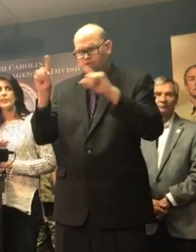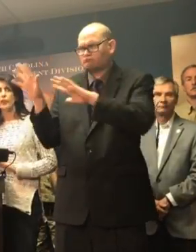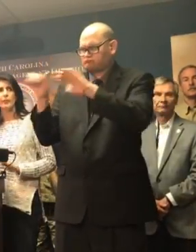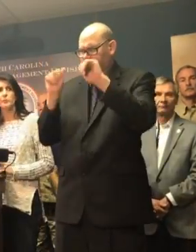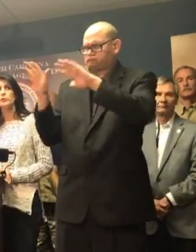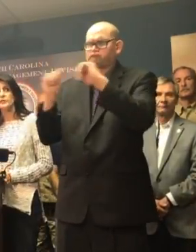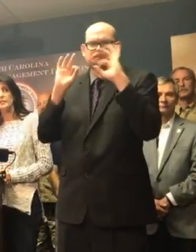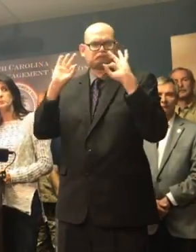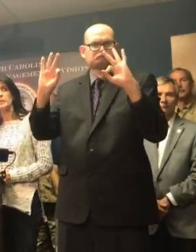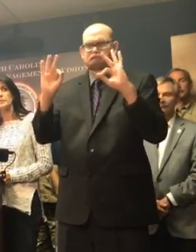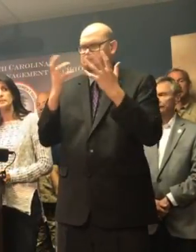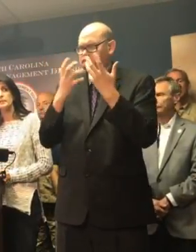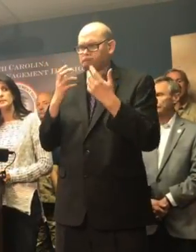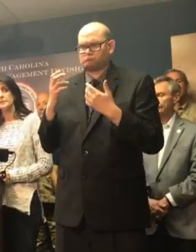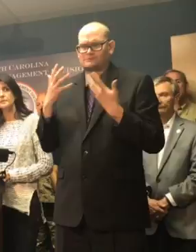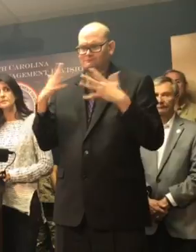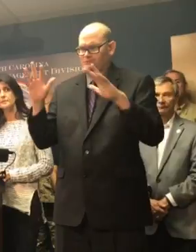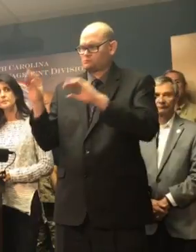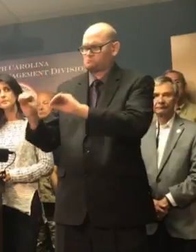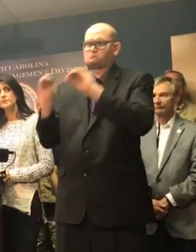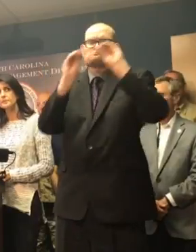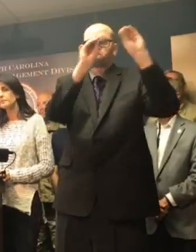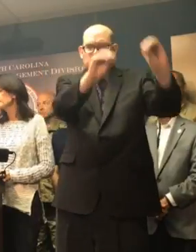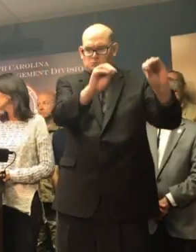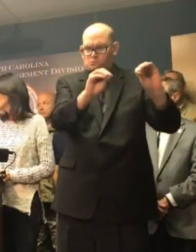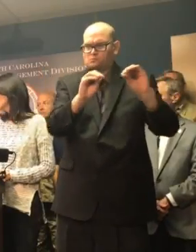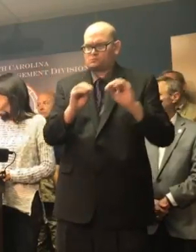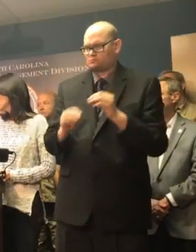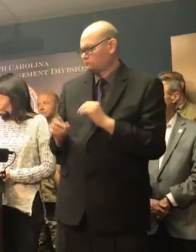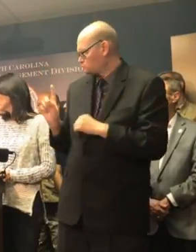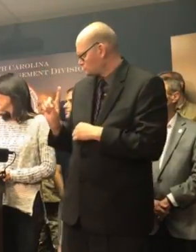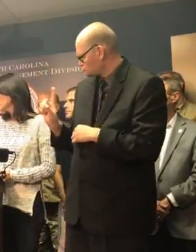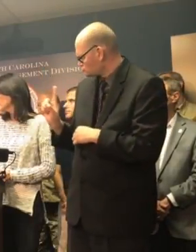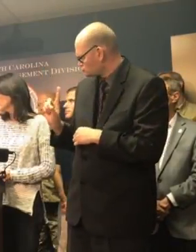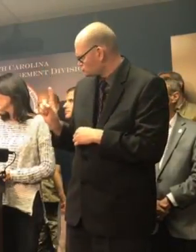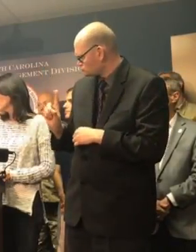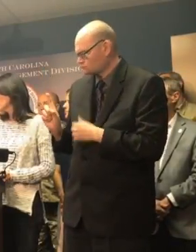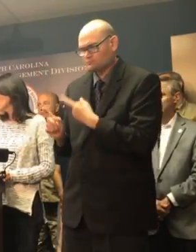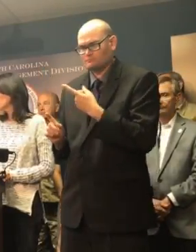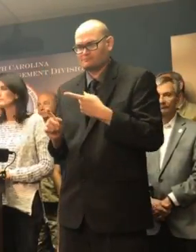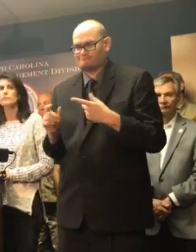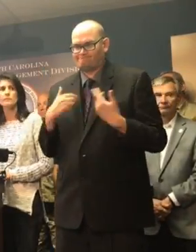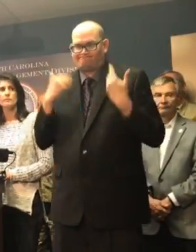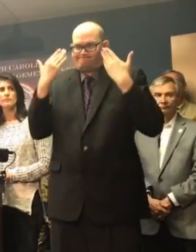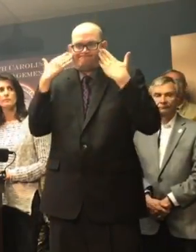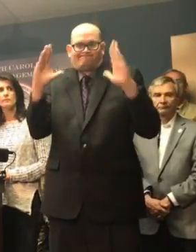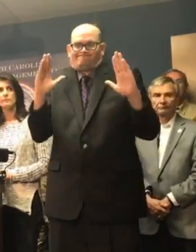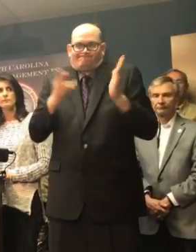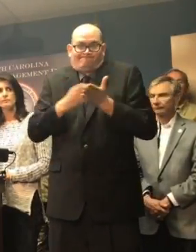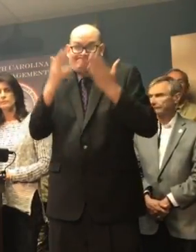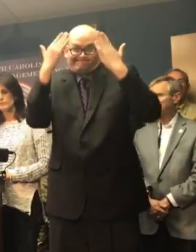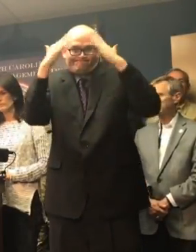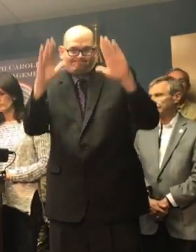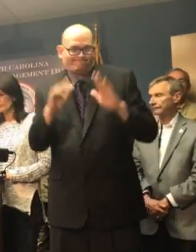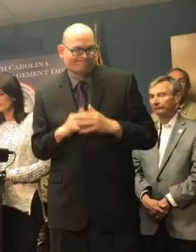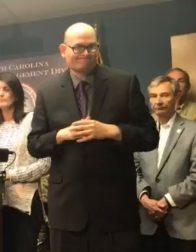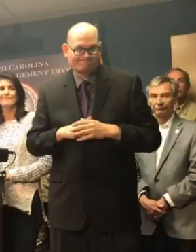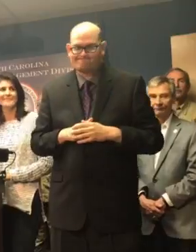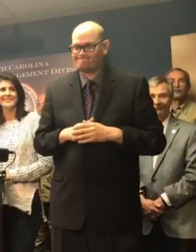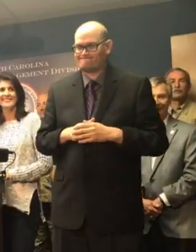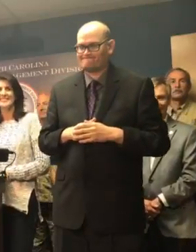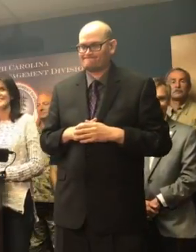issues. And they're already moved in place. But do we know where? I actually don't have that information, but we do know, I just don't